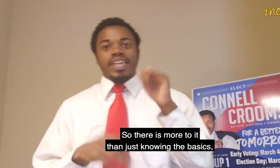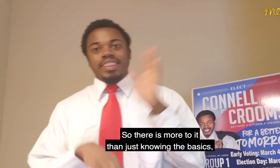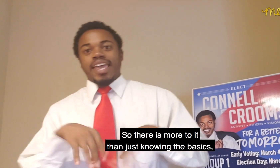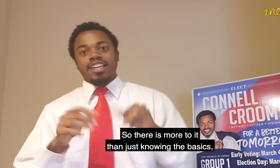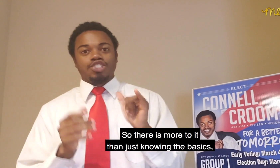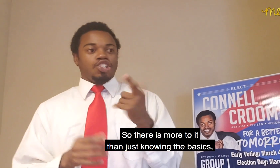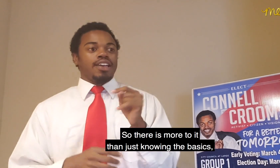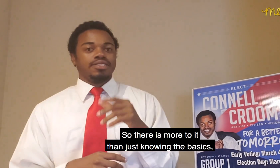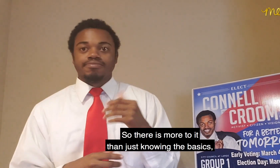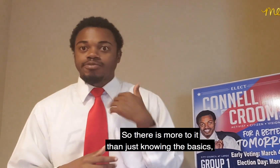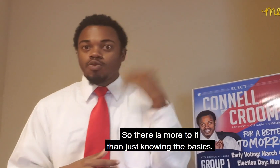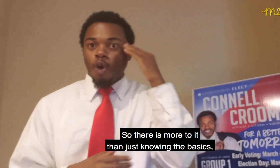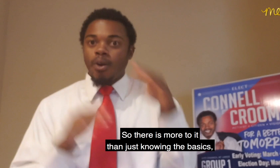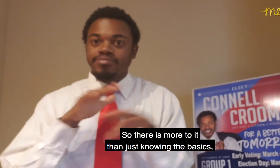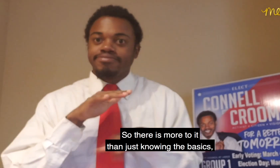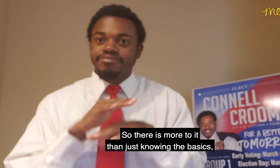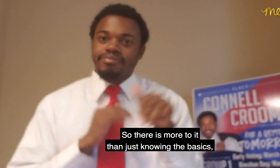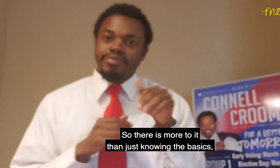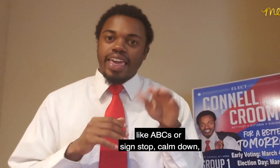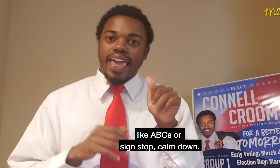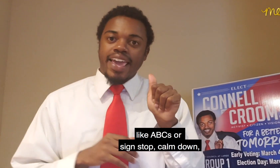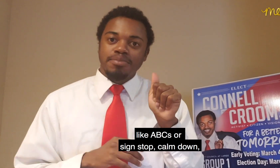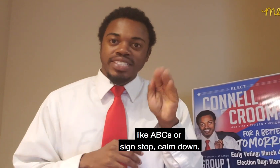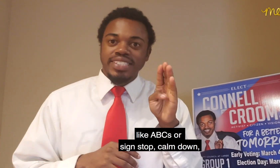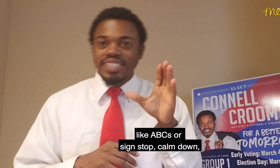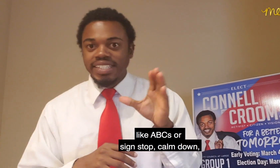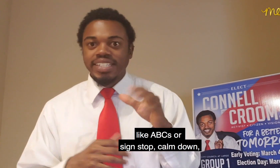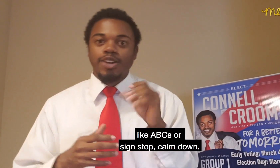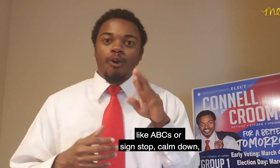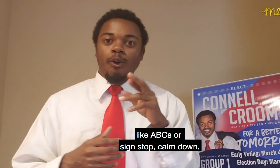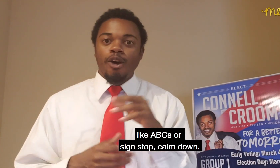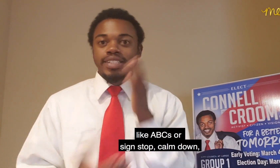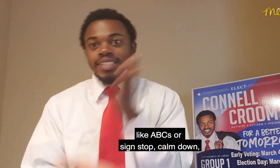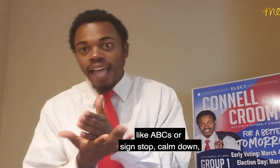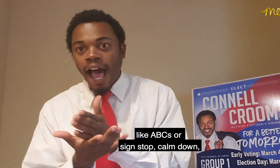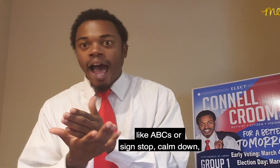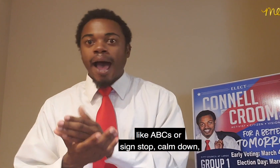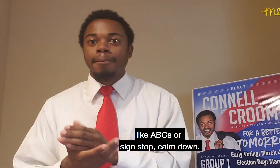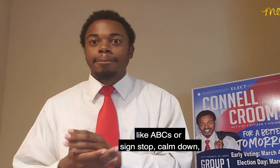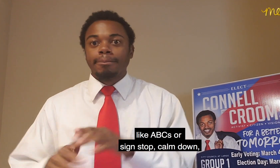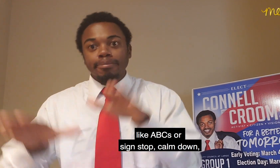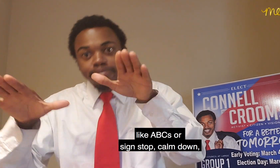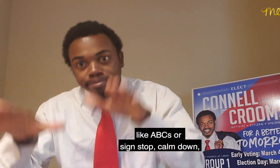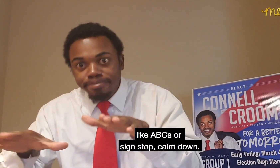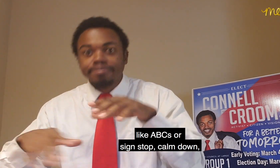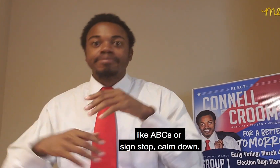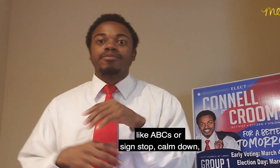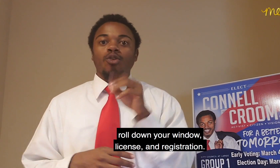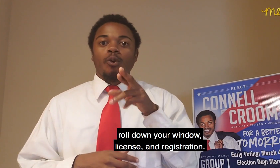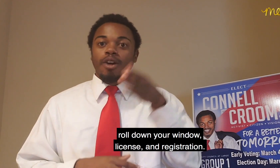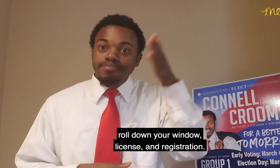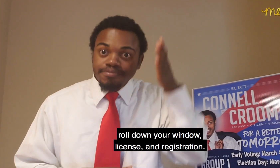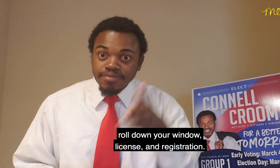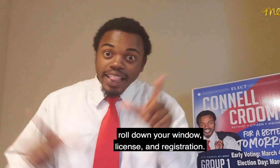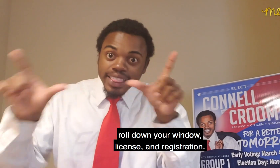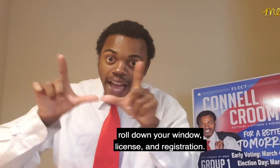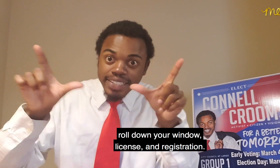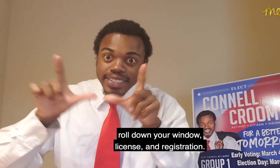than just knowing the basics. Like ABCs or sign stop, calm down, roll down your